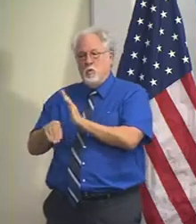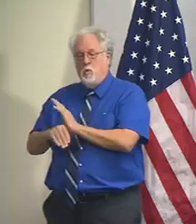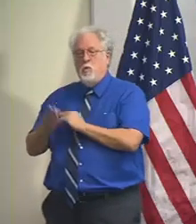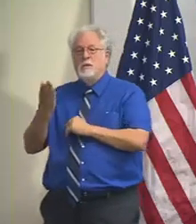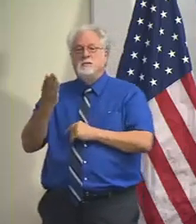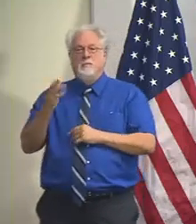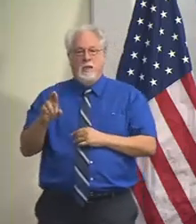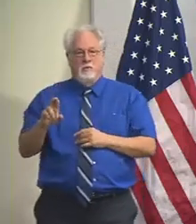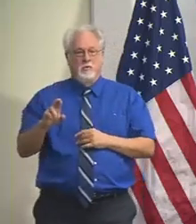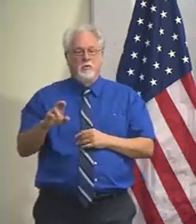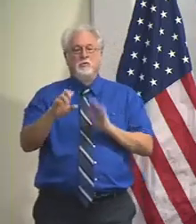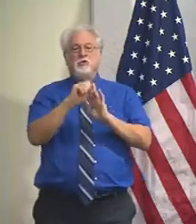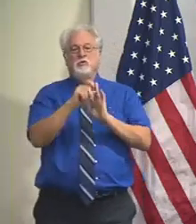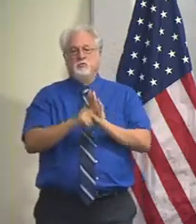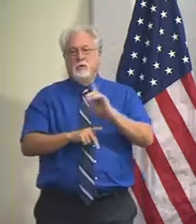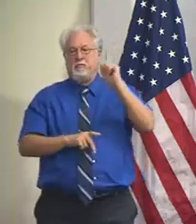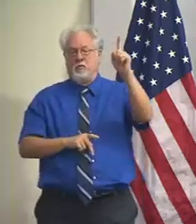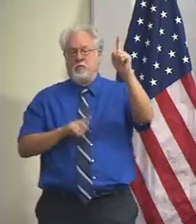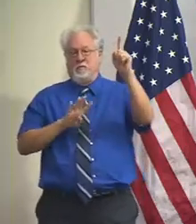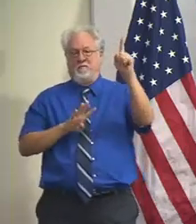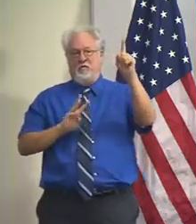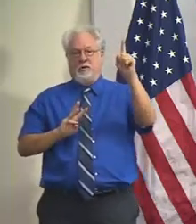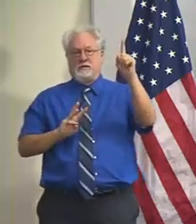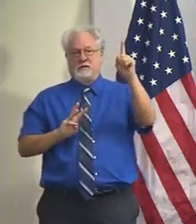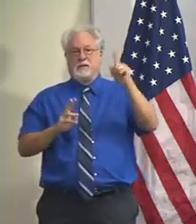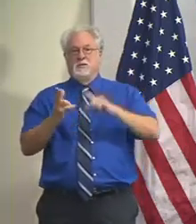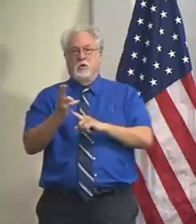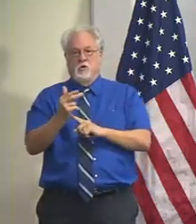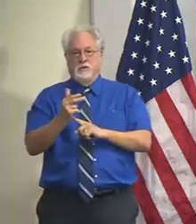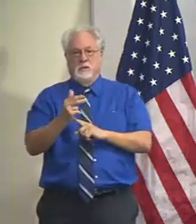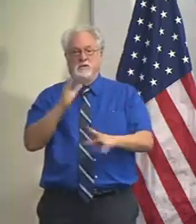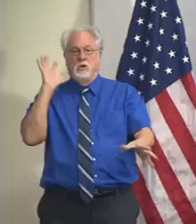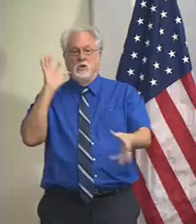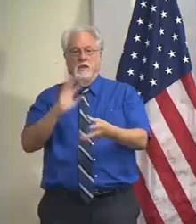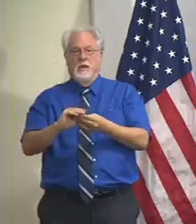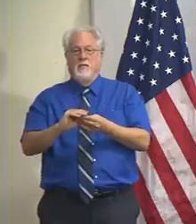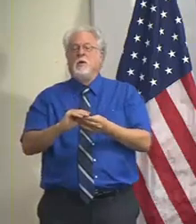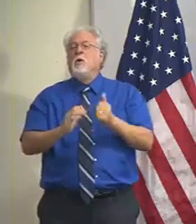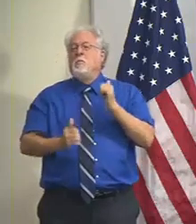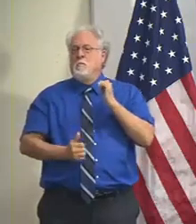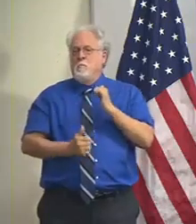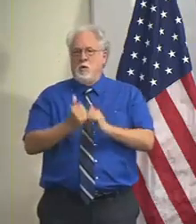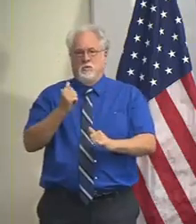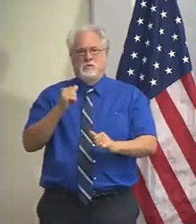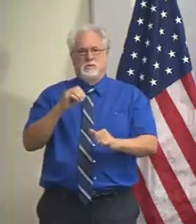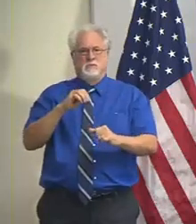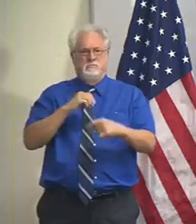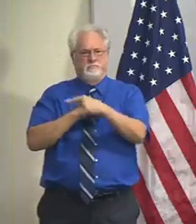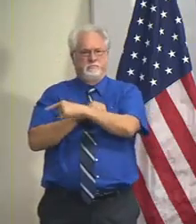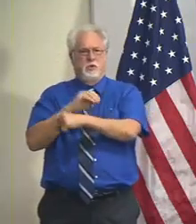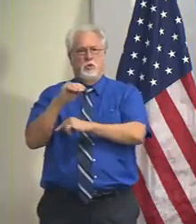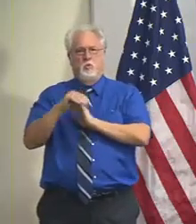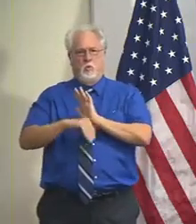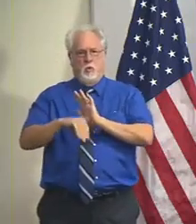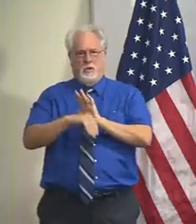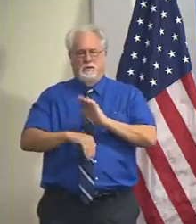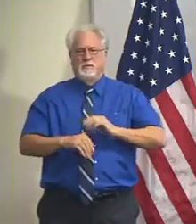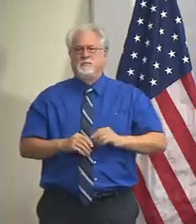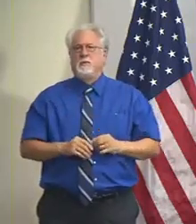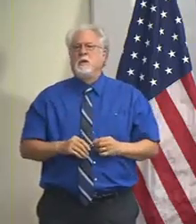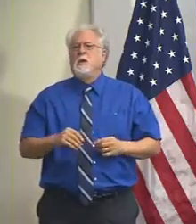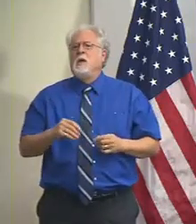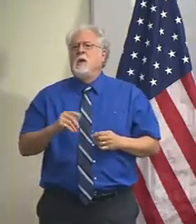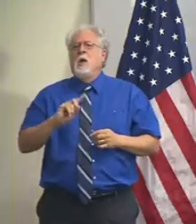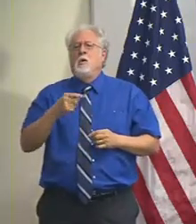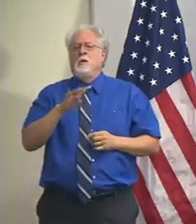Baton Rouge, Shreveport, 46 hotels altogether. The vast majority are in New Orleans. There